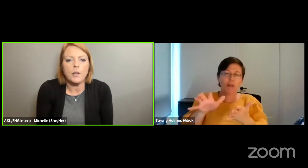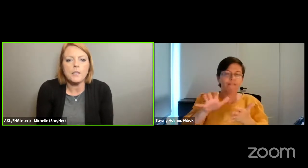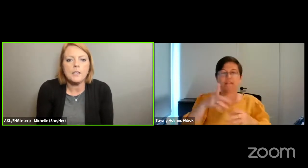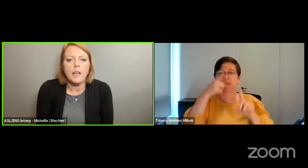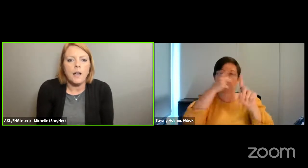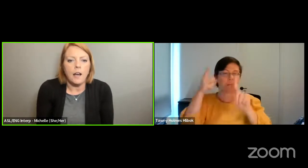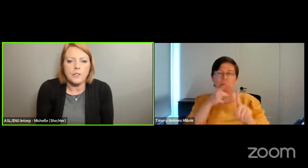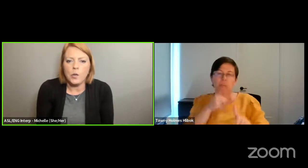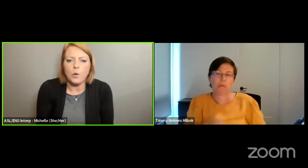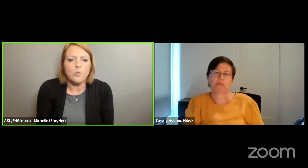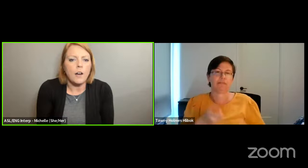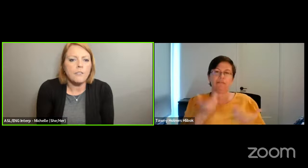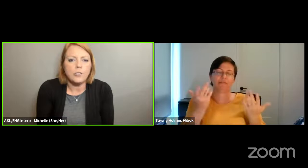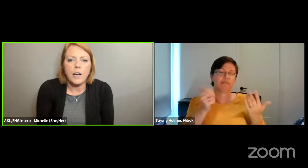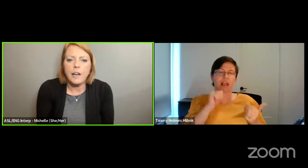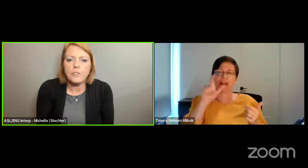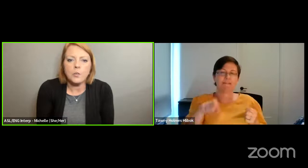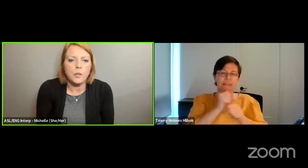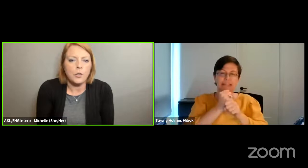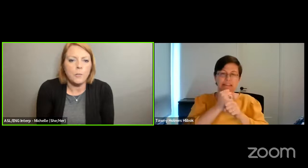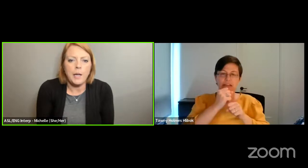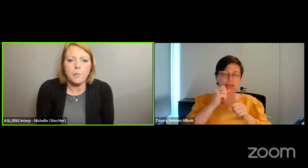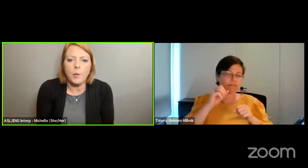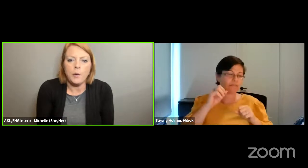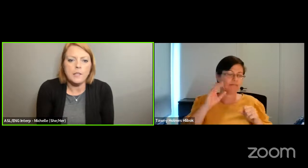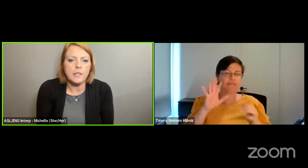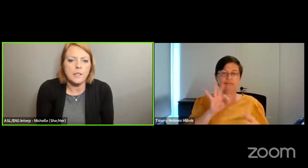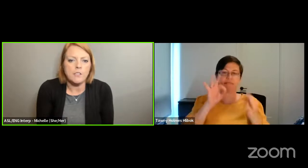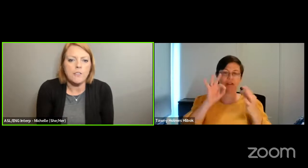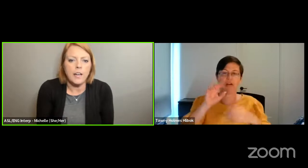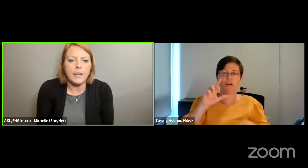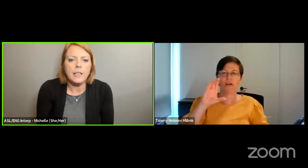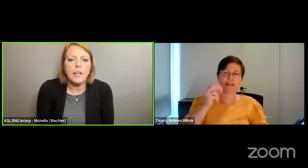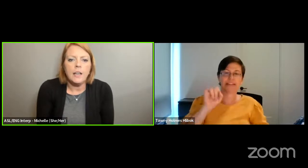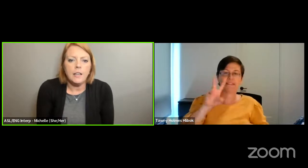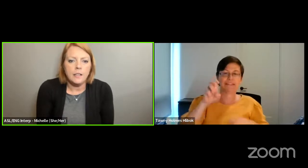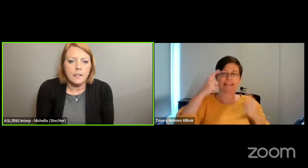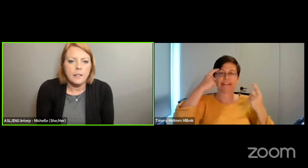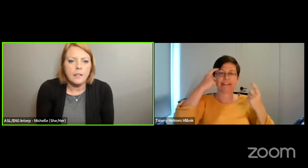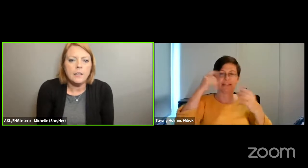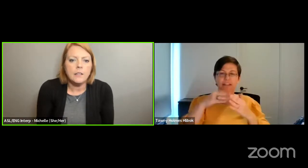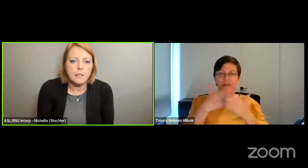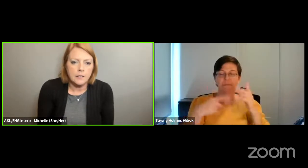these reports. So a rough draft with your main points is fine.